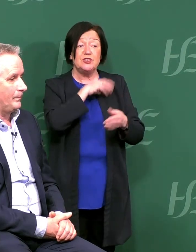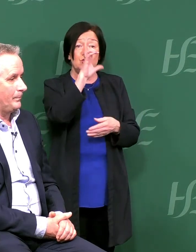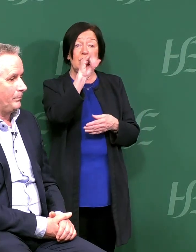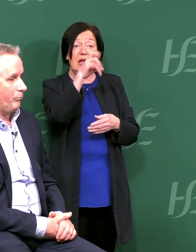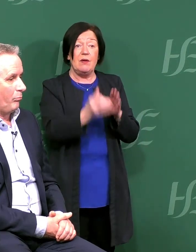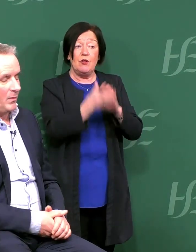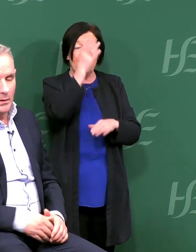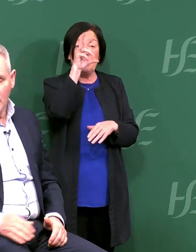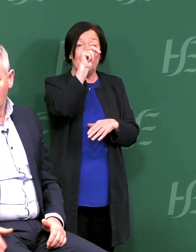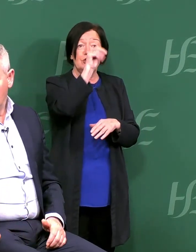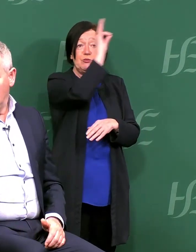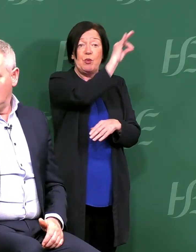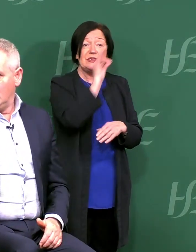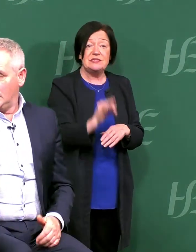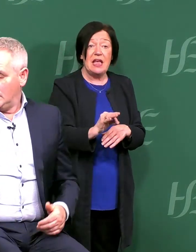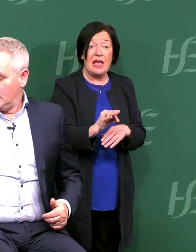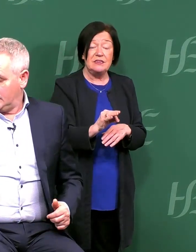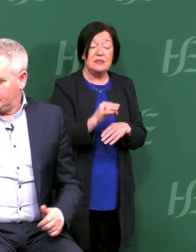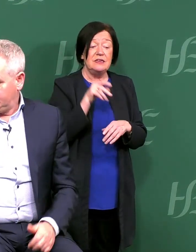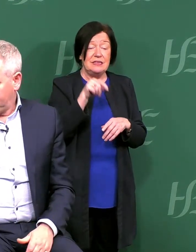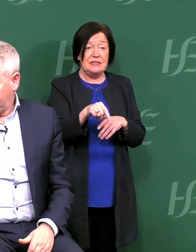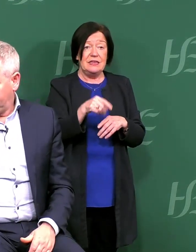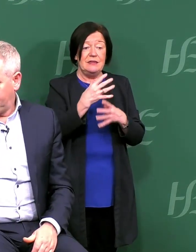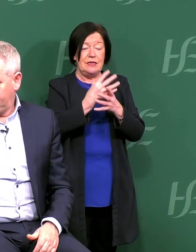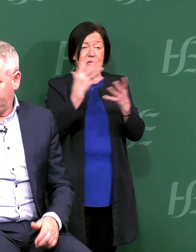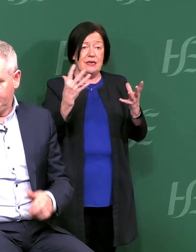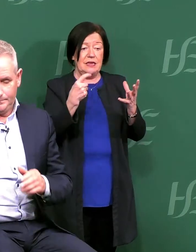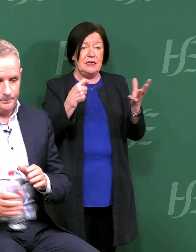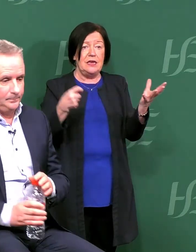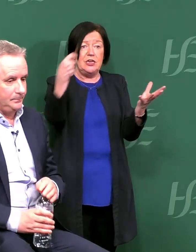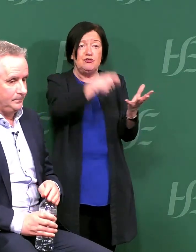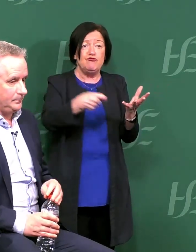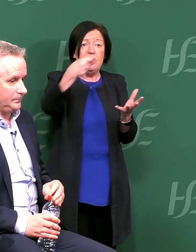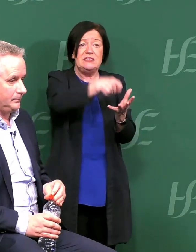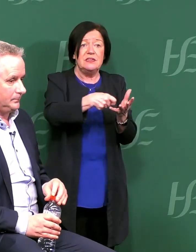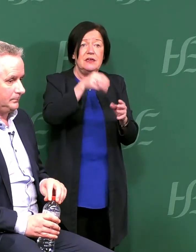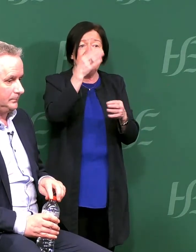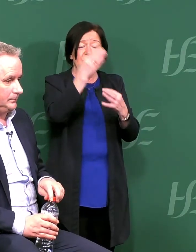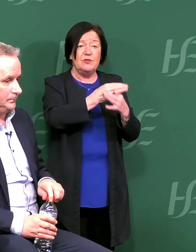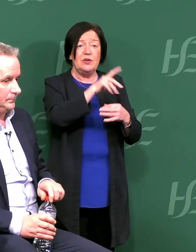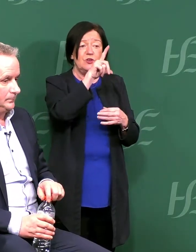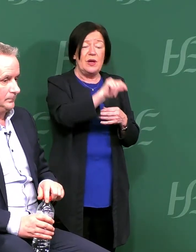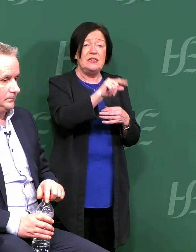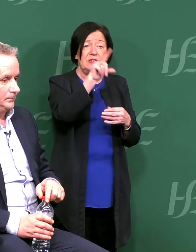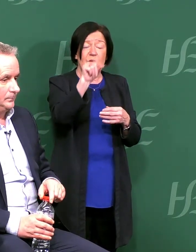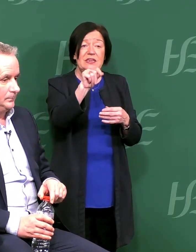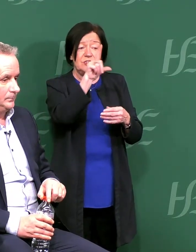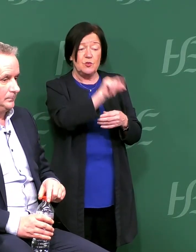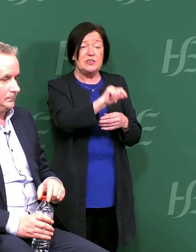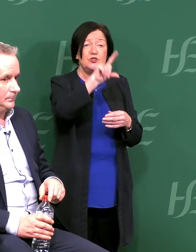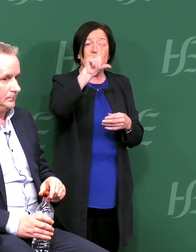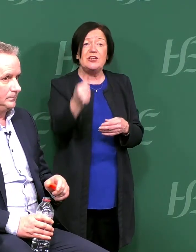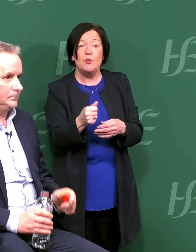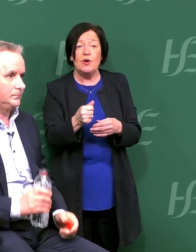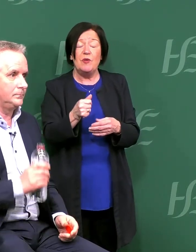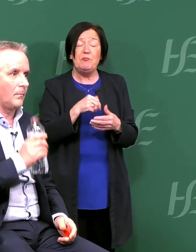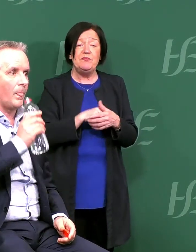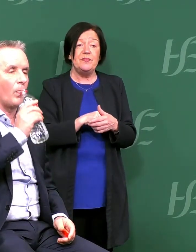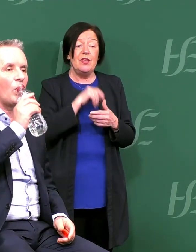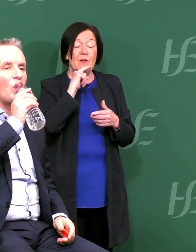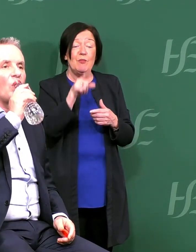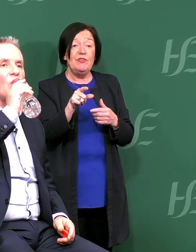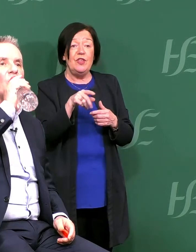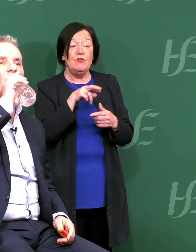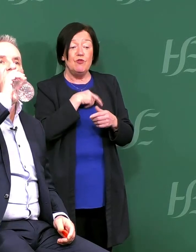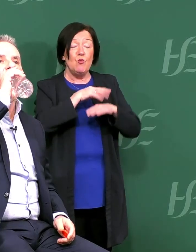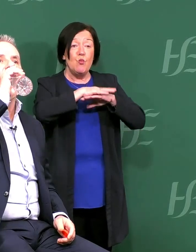went up by 30%. Now we saw also a significant increase between 2020 and 21, but in terms of the